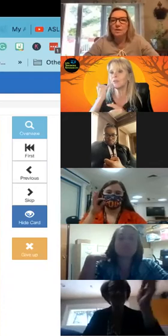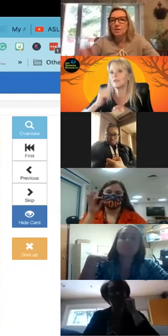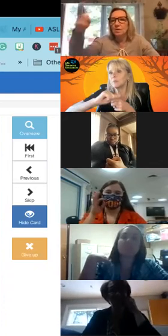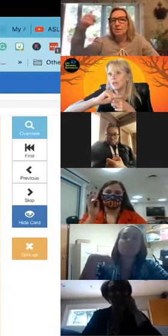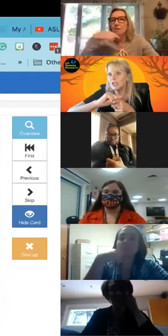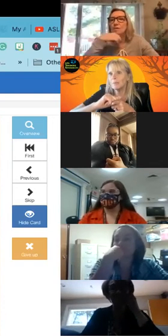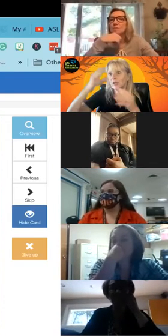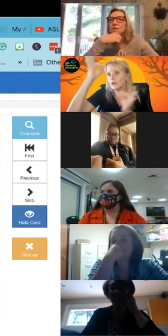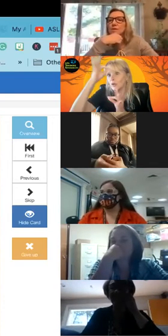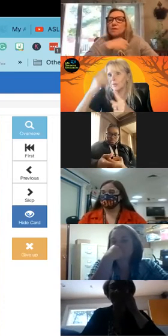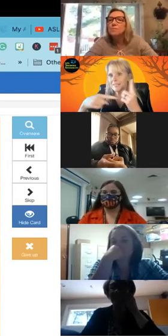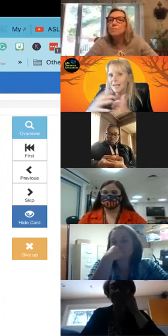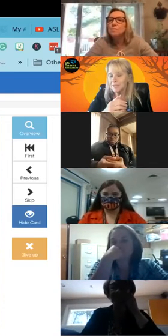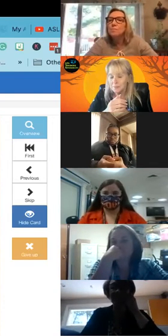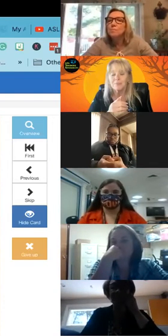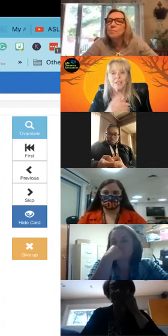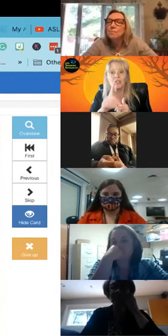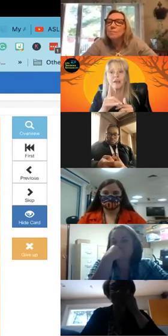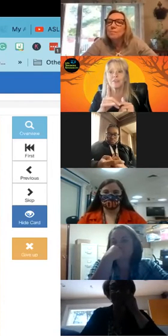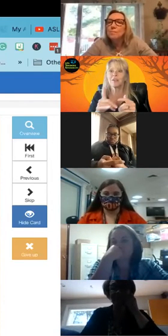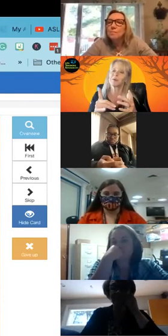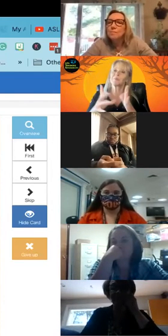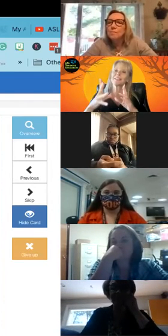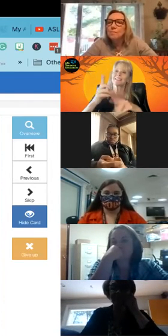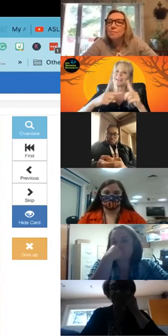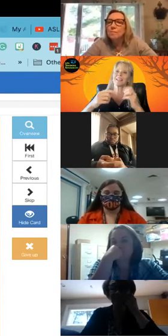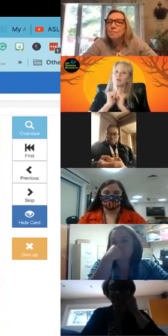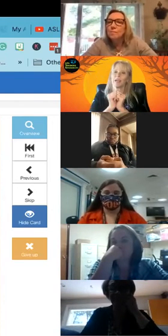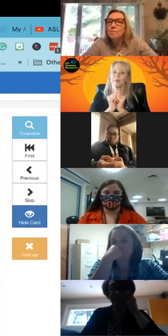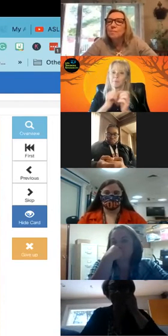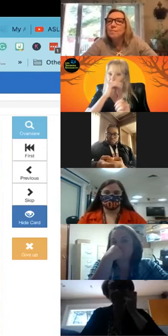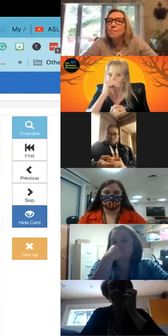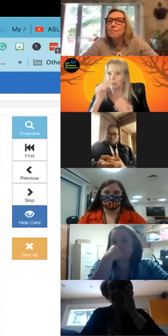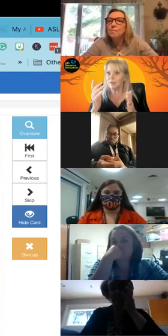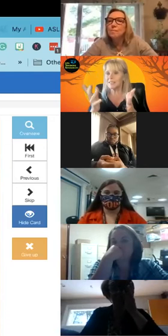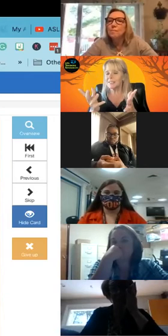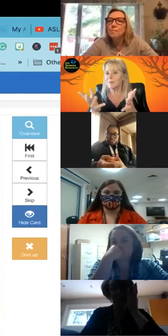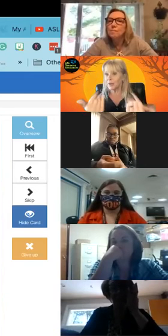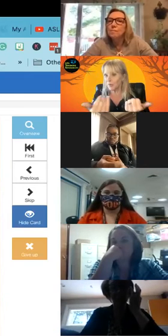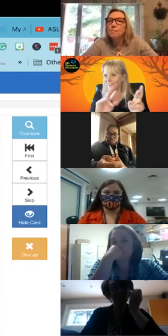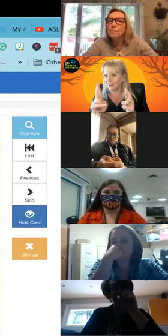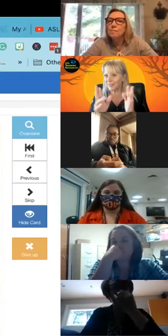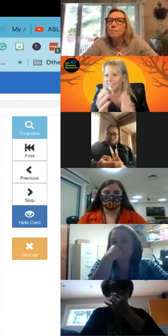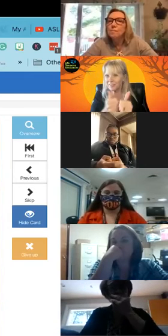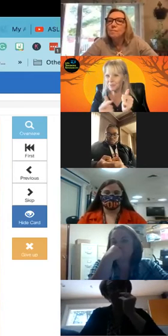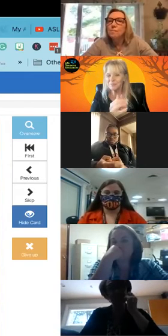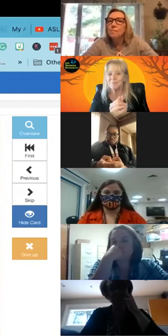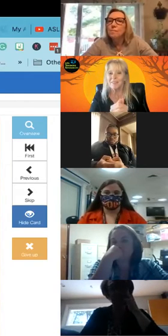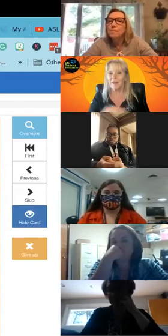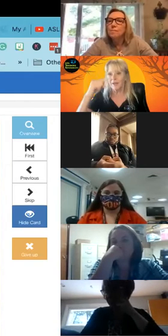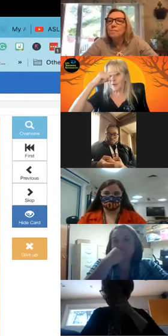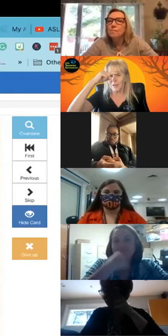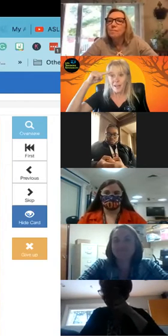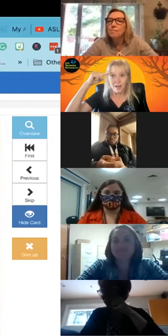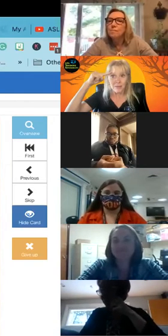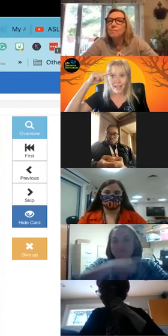So if you need to brush up and you don't know these signs, you definitely want to be signing together. So let's are you ready, everyone?